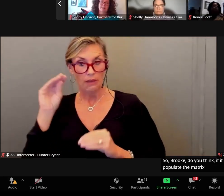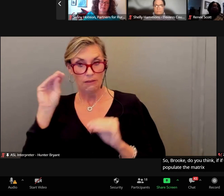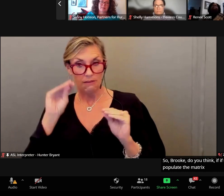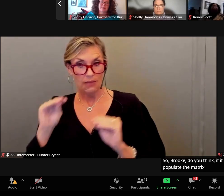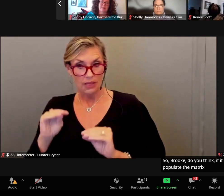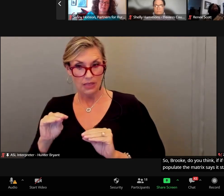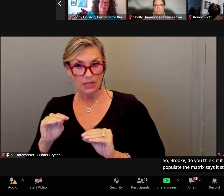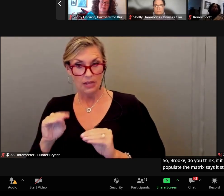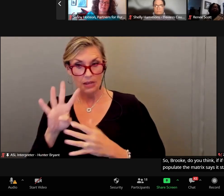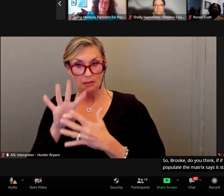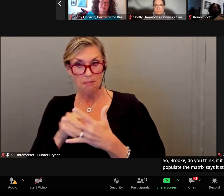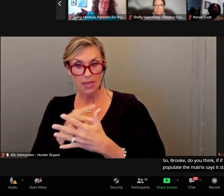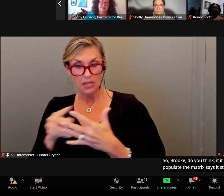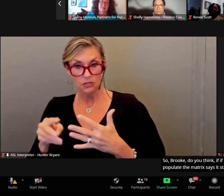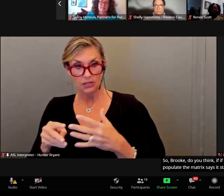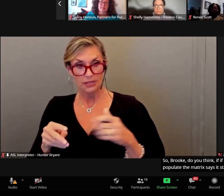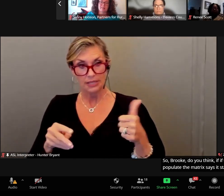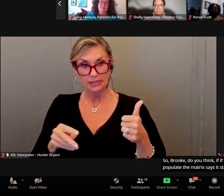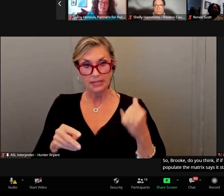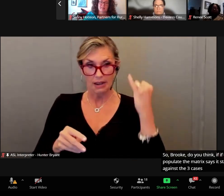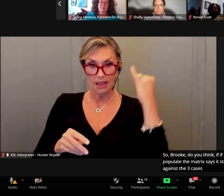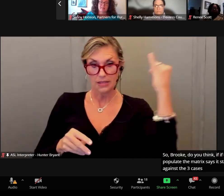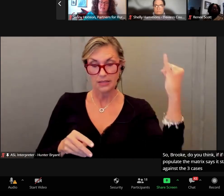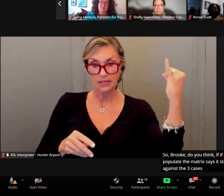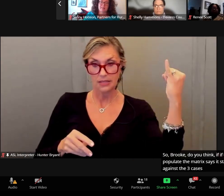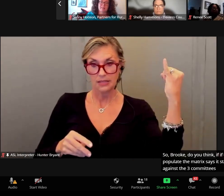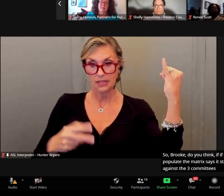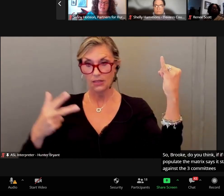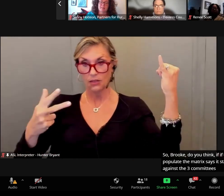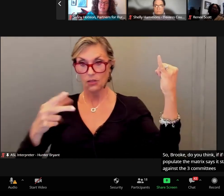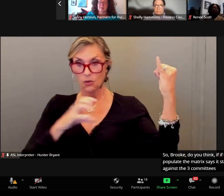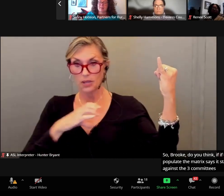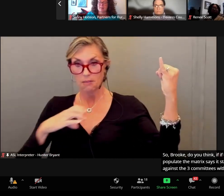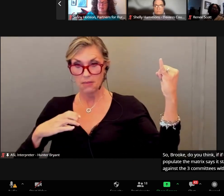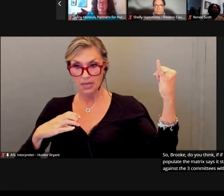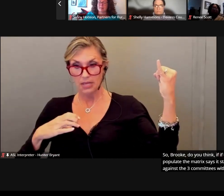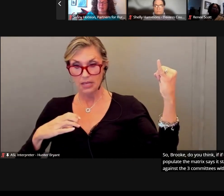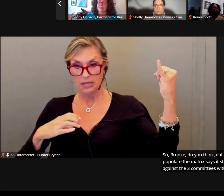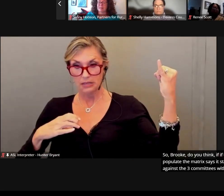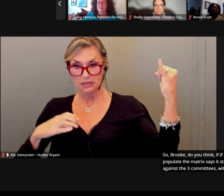10 ideas against the 3 committees with the lens of,